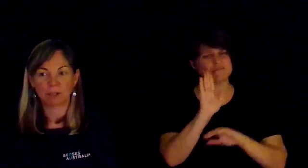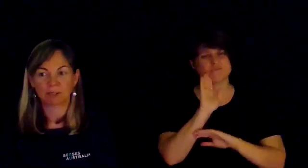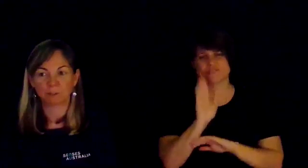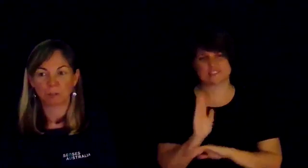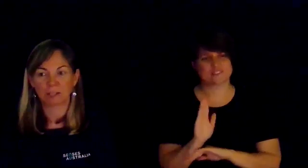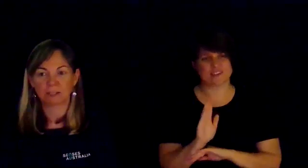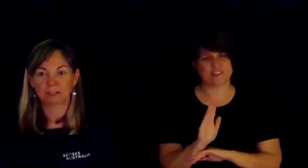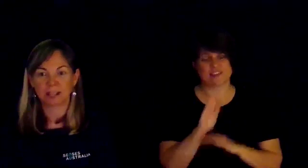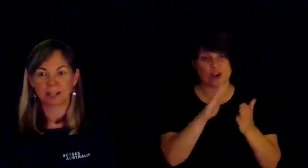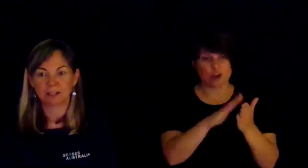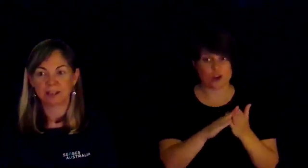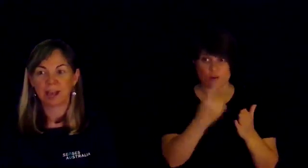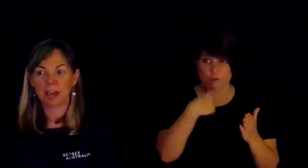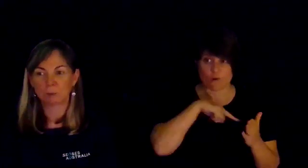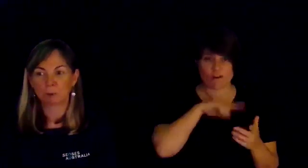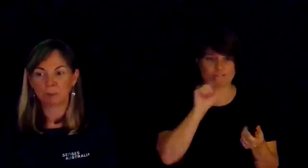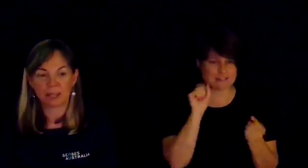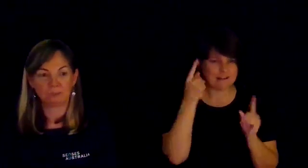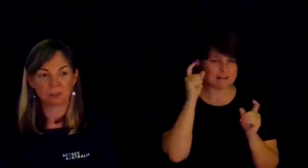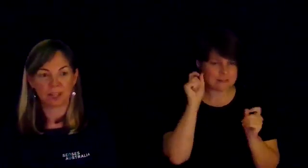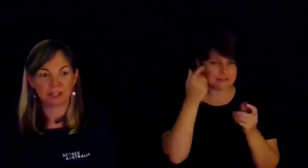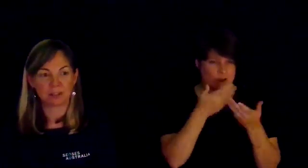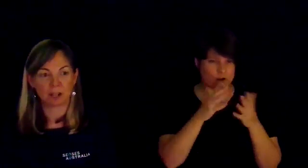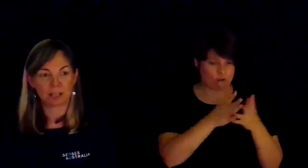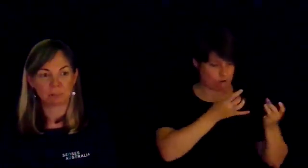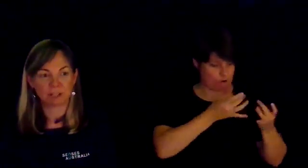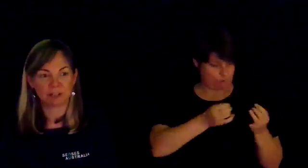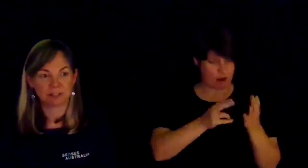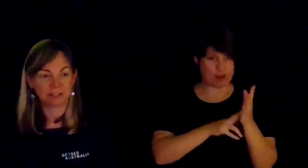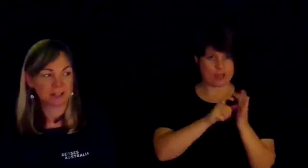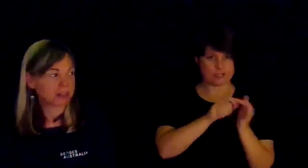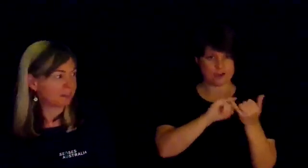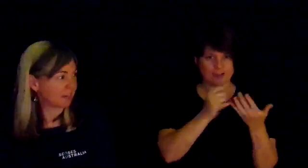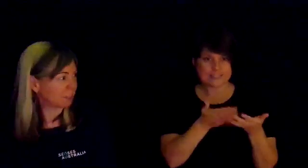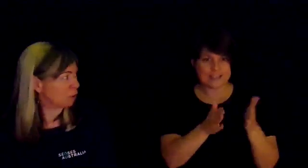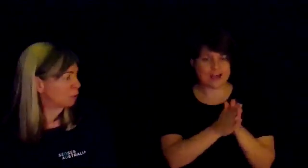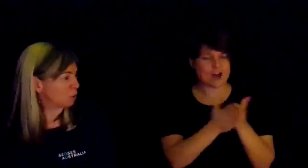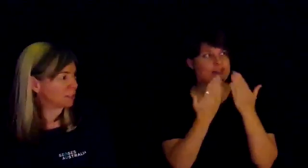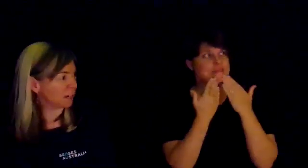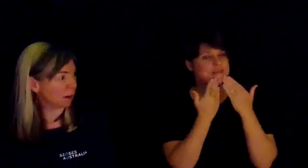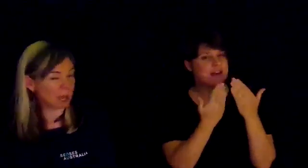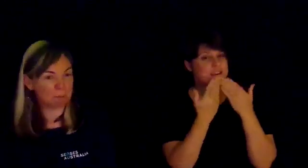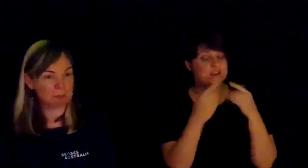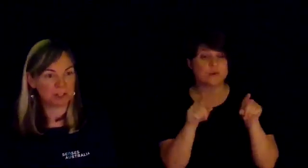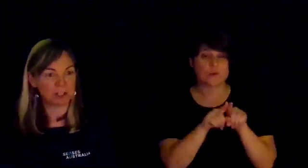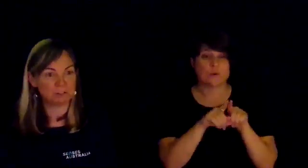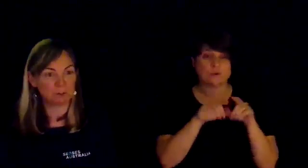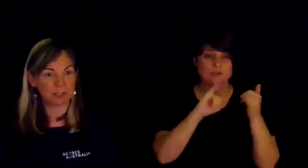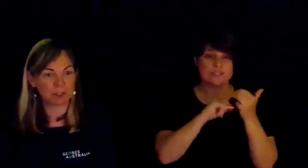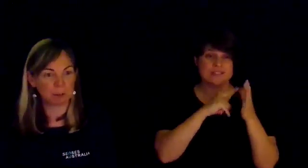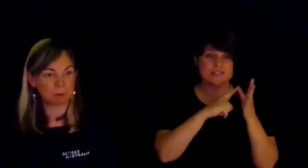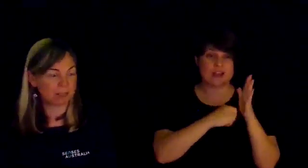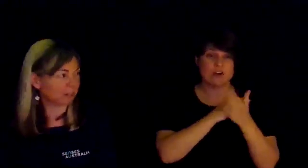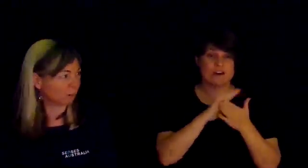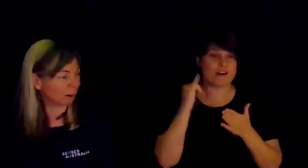and helping us all understand how to prepare for the NDIS better. Thank you to Sarah and Benji